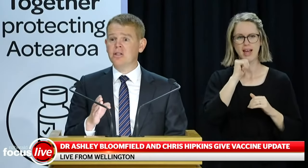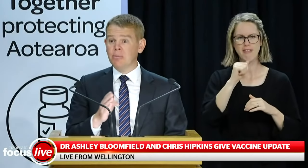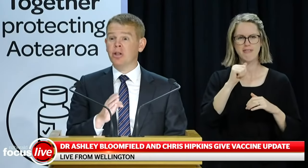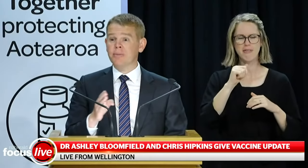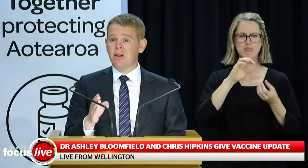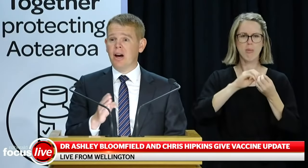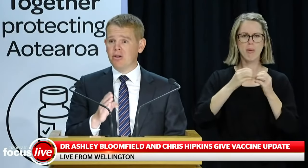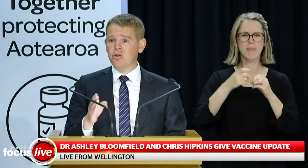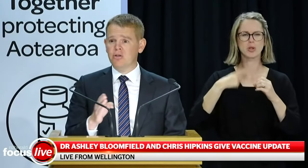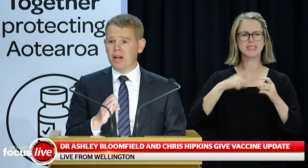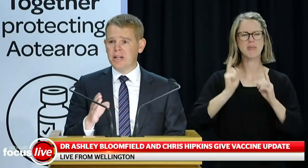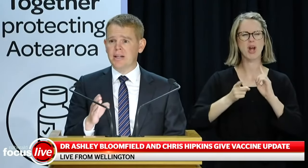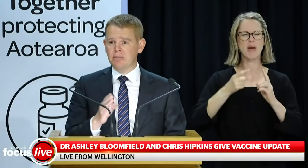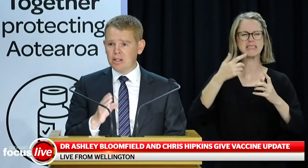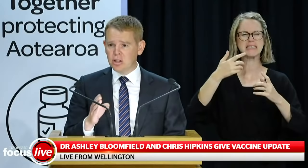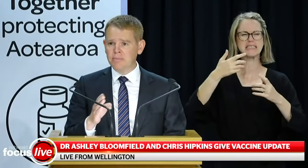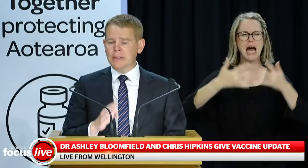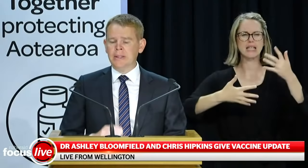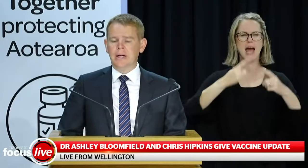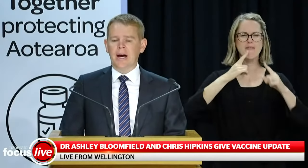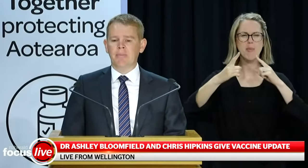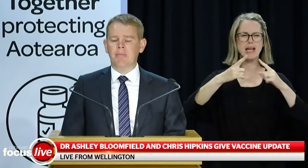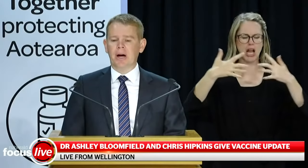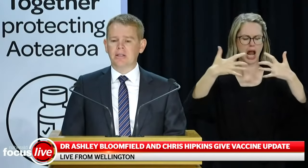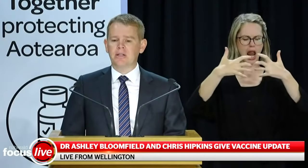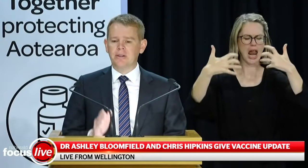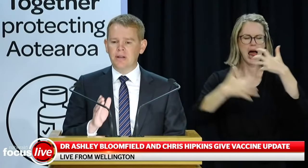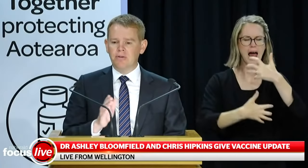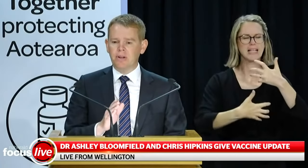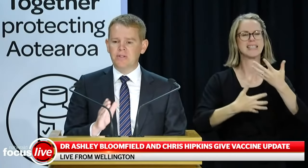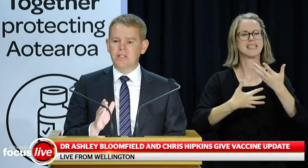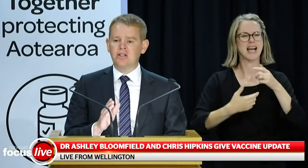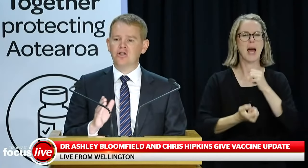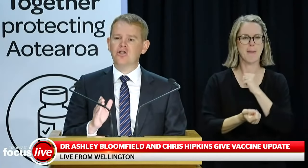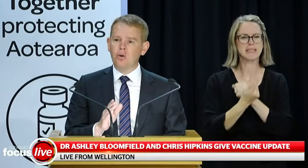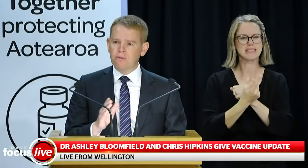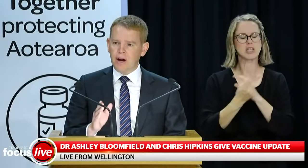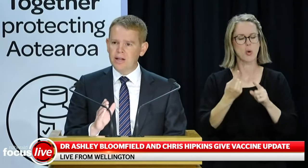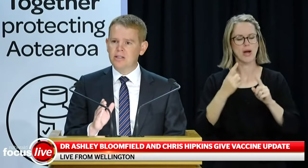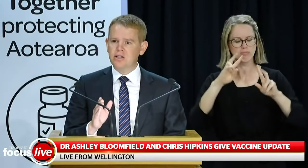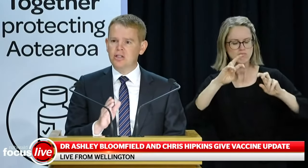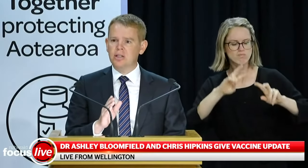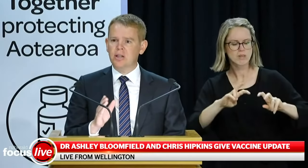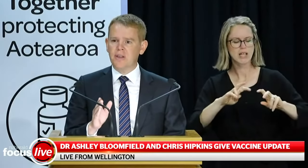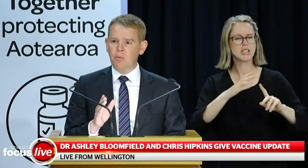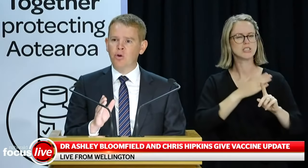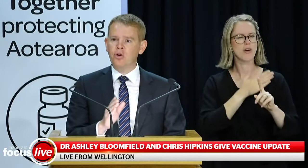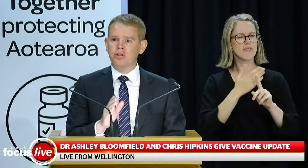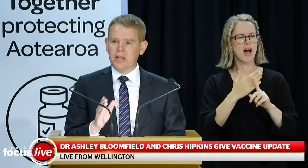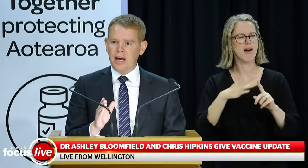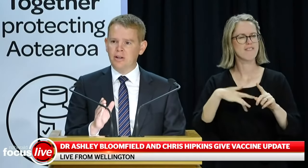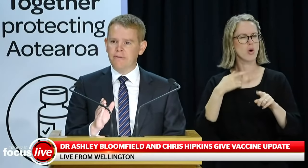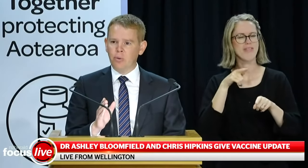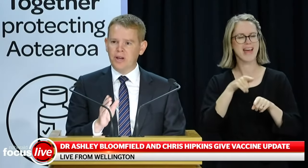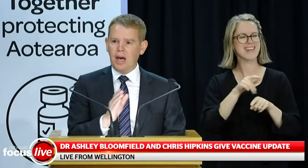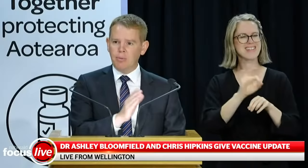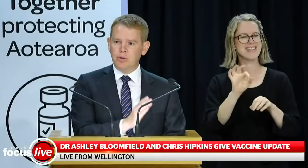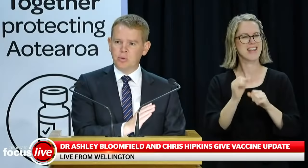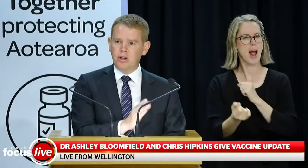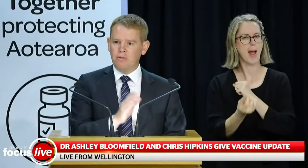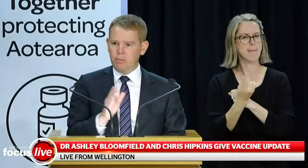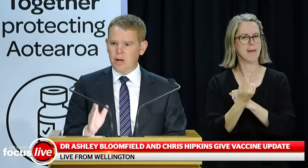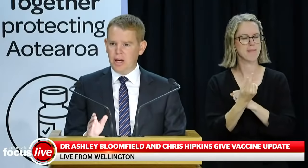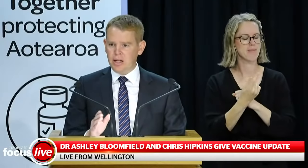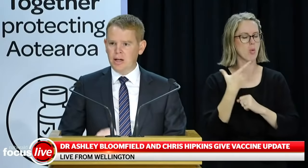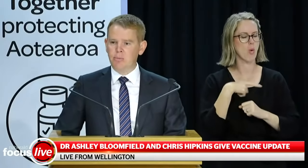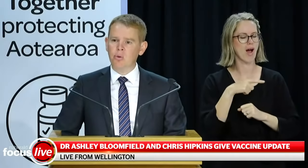data matching. Sometimes there are issues around data matching, but the investigation so far has suggested that would not account for the gap